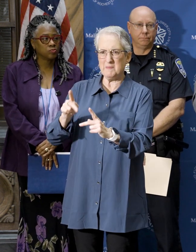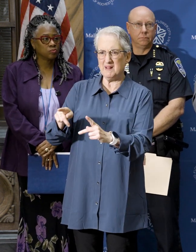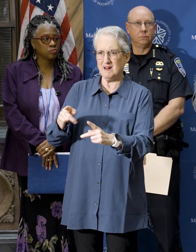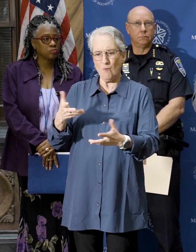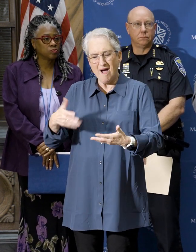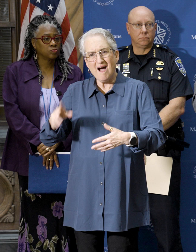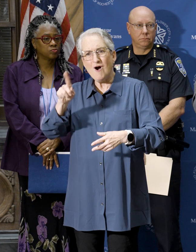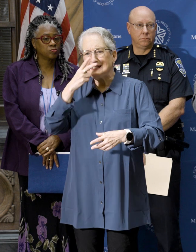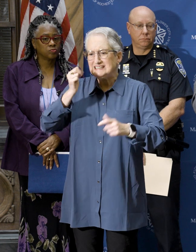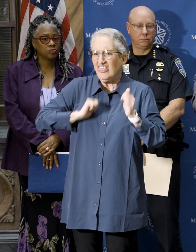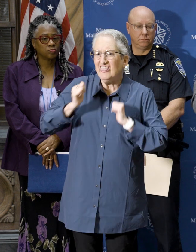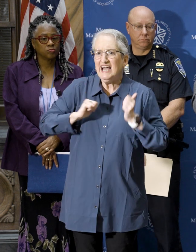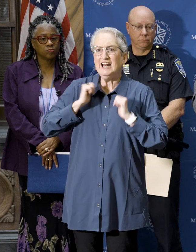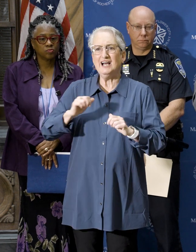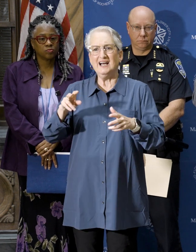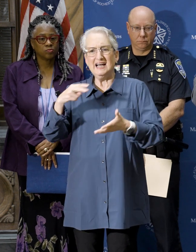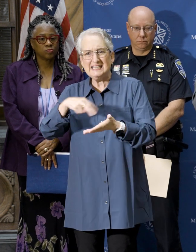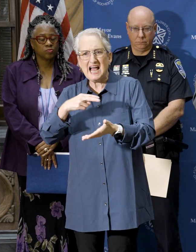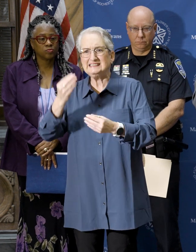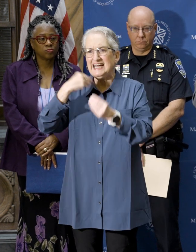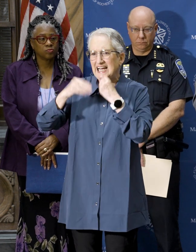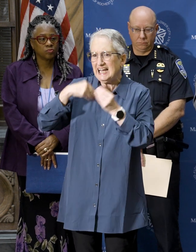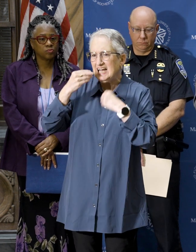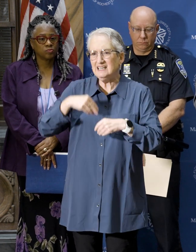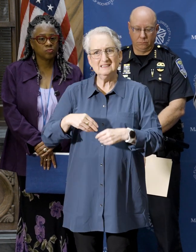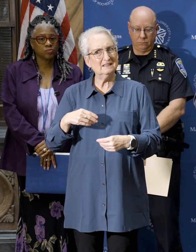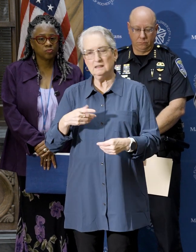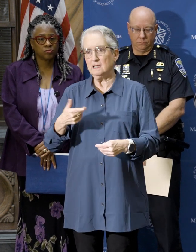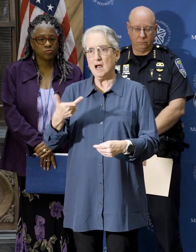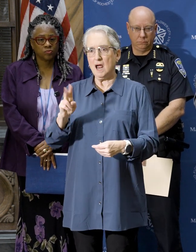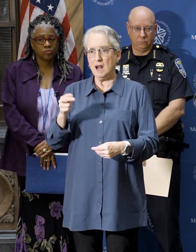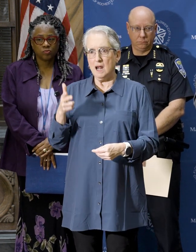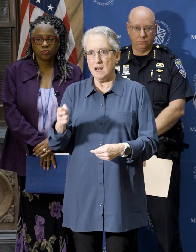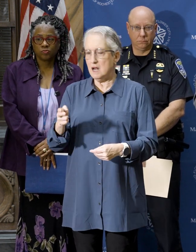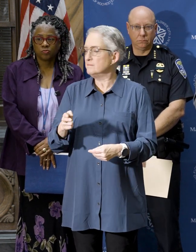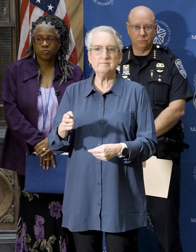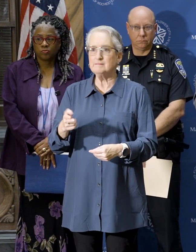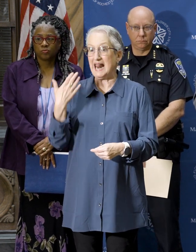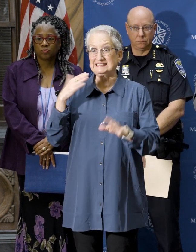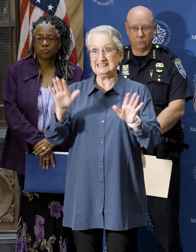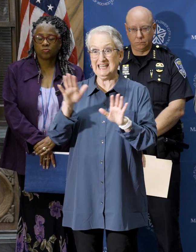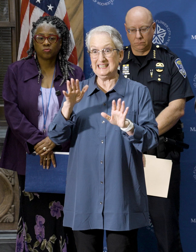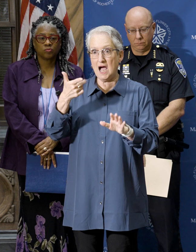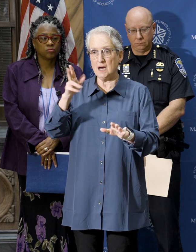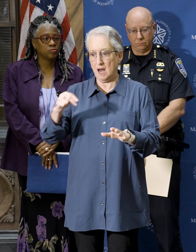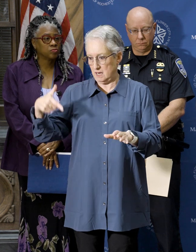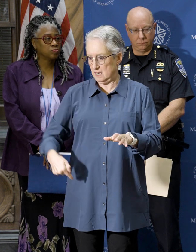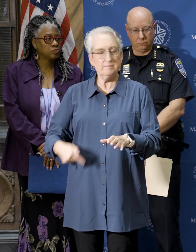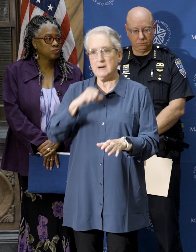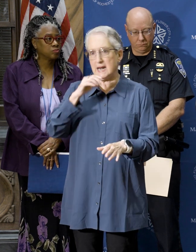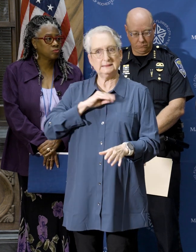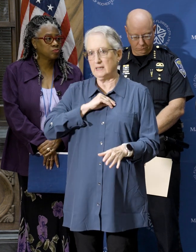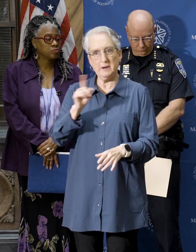another thing coming, and you'll see this weekend what we're going to do about it. We are not going to tolerate it. We saw what happened with my